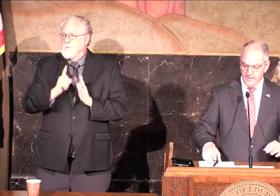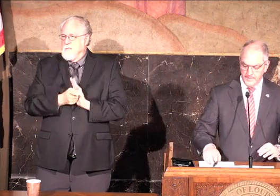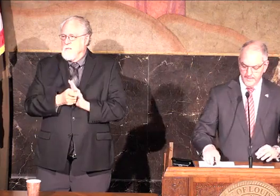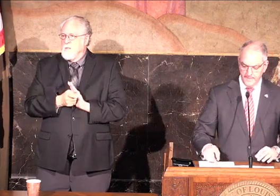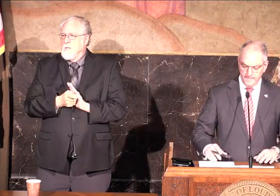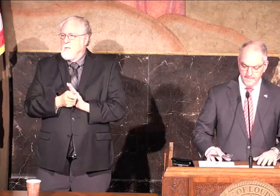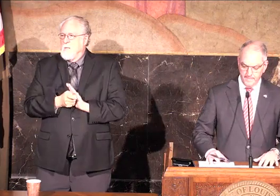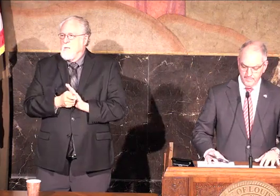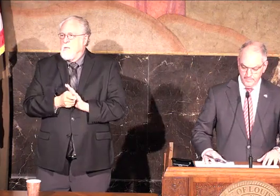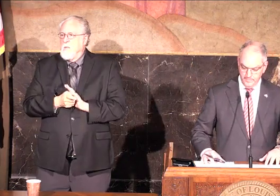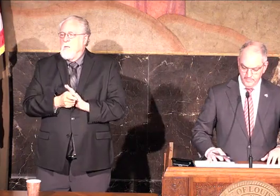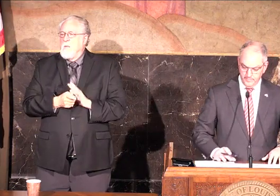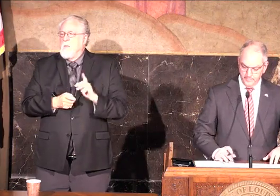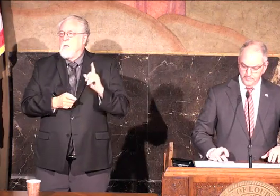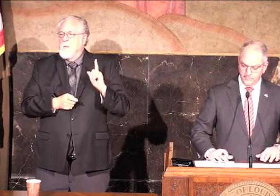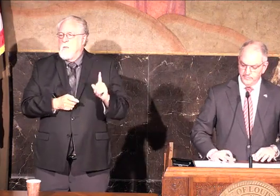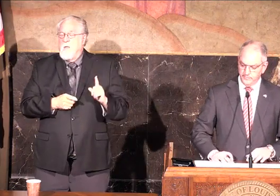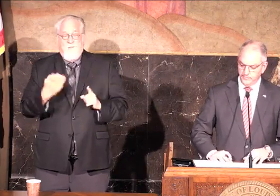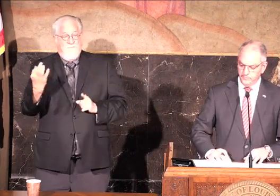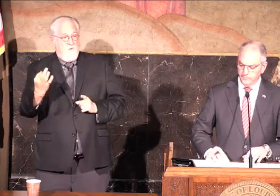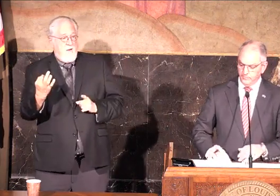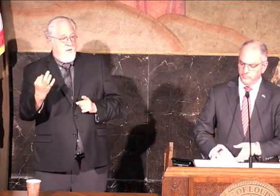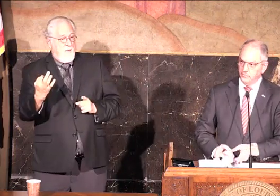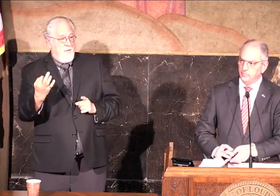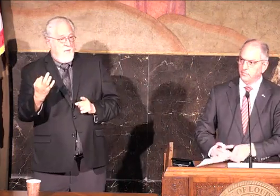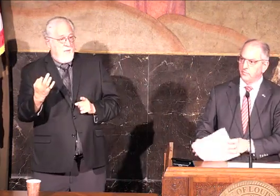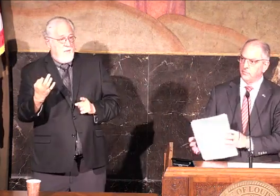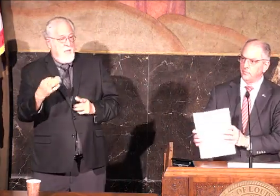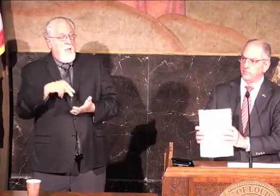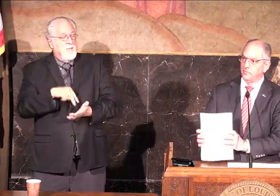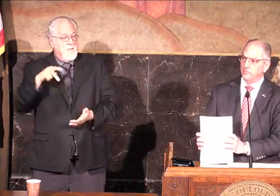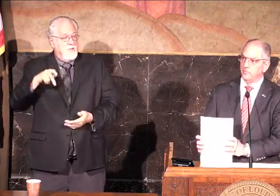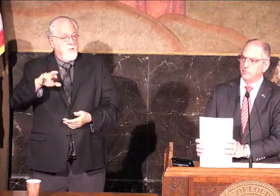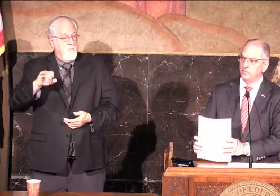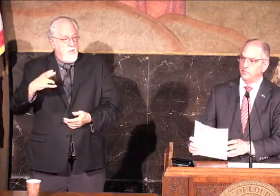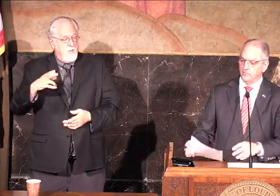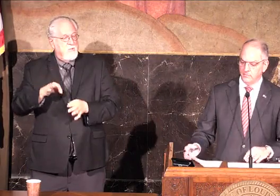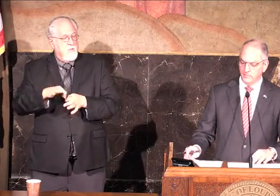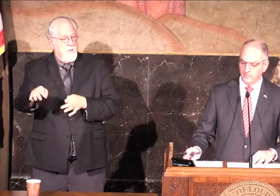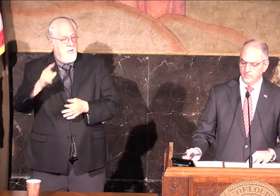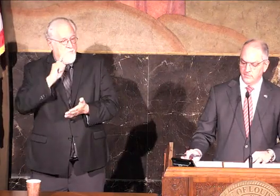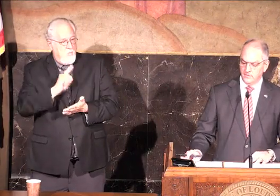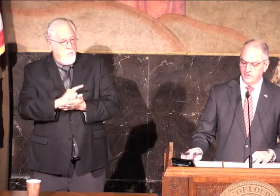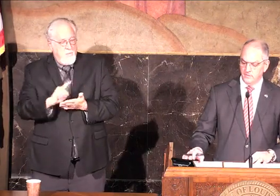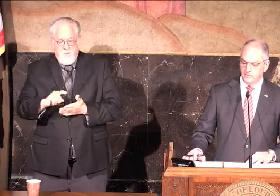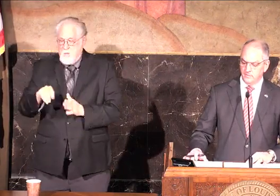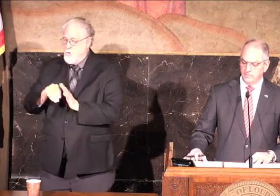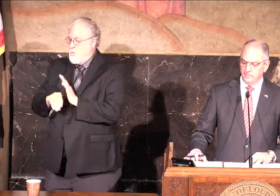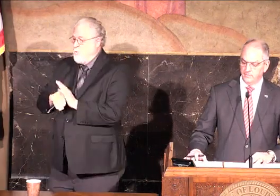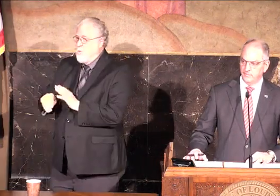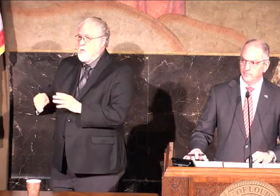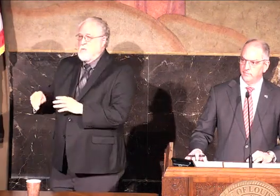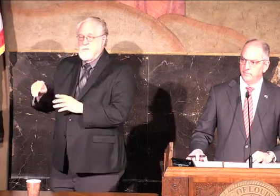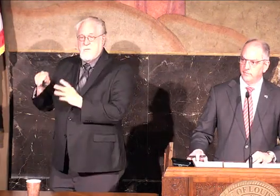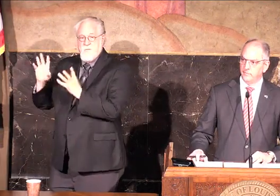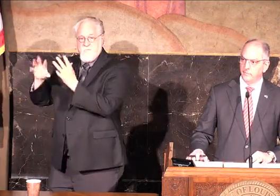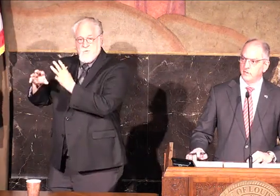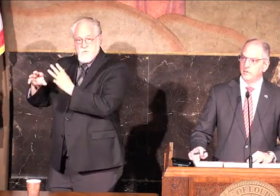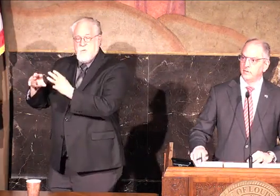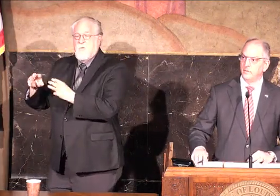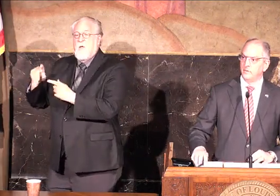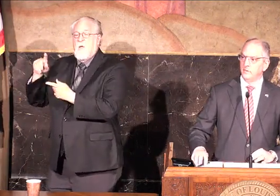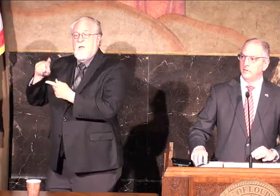you came to the podium, but on Friday, Ascension Parish Schools announcing they've delayed for a week. New Orleans going all virtual until at least